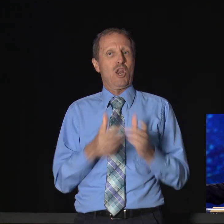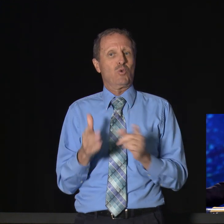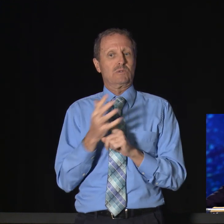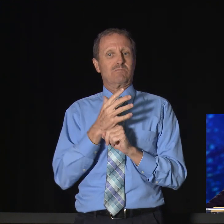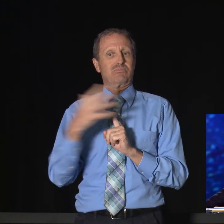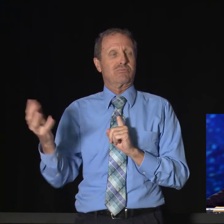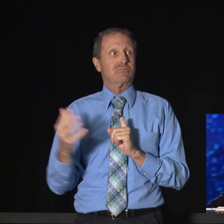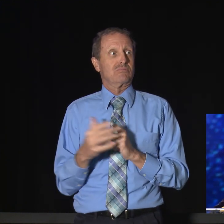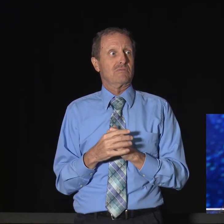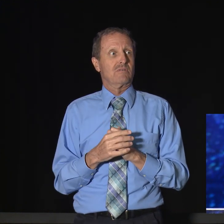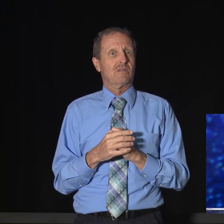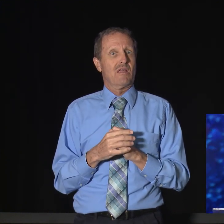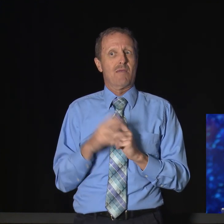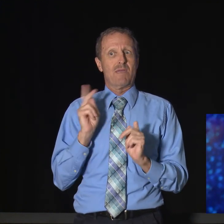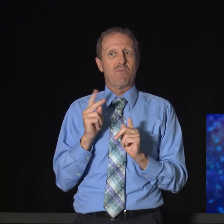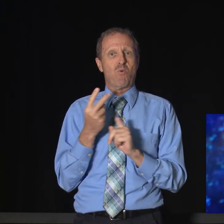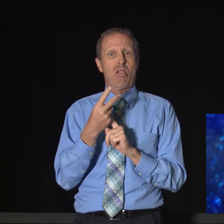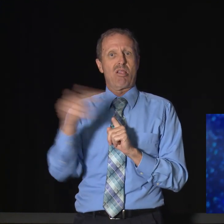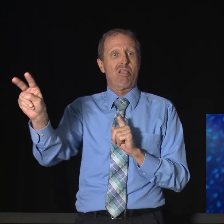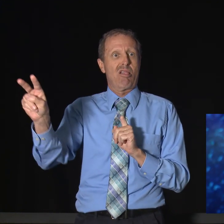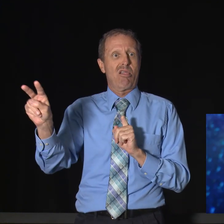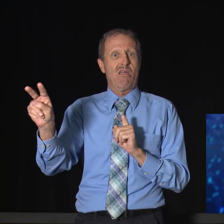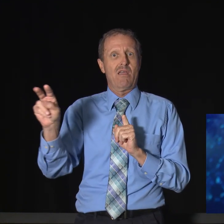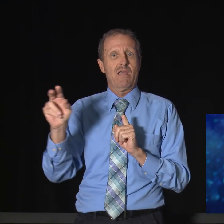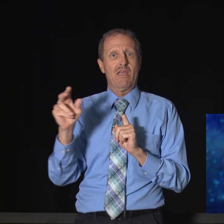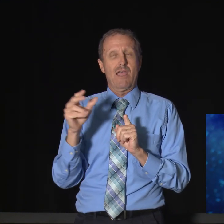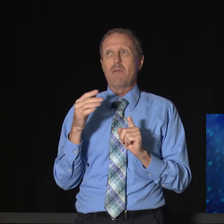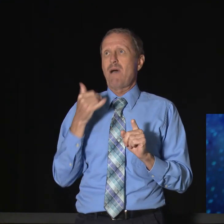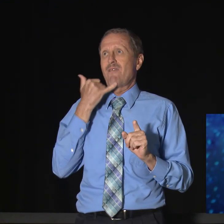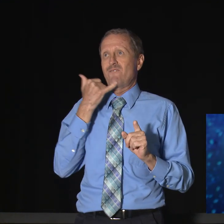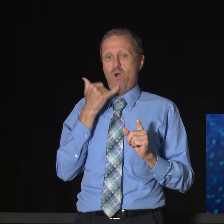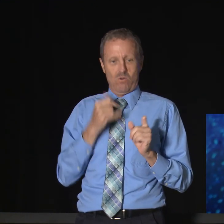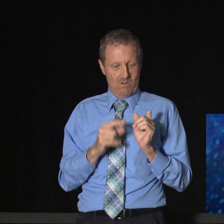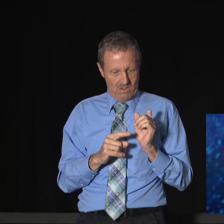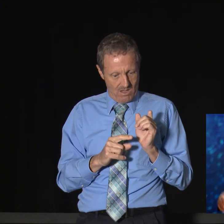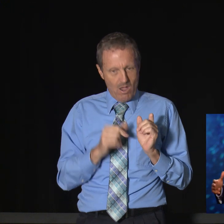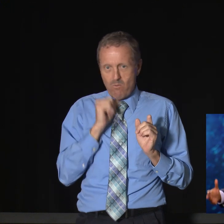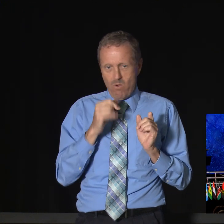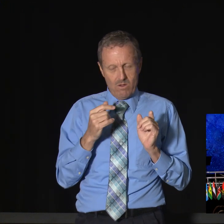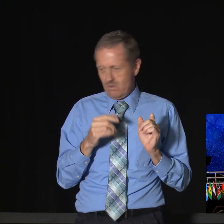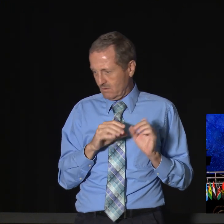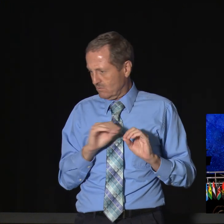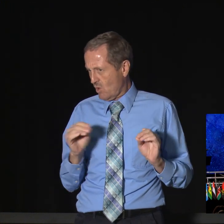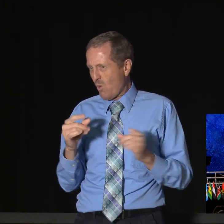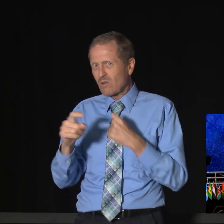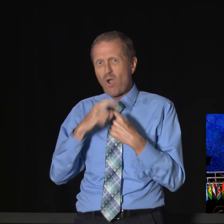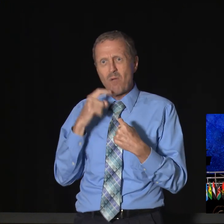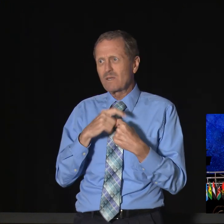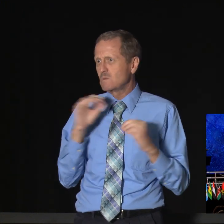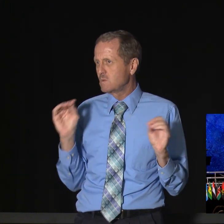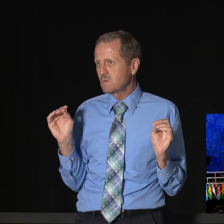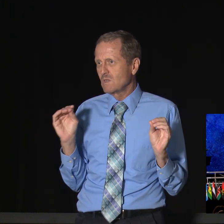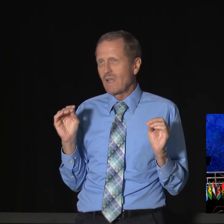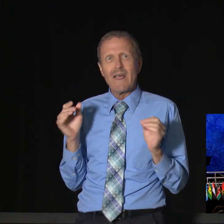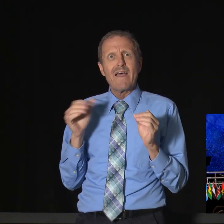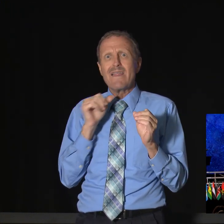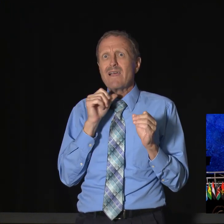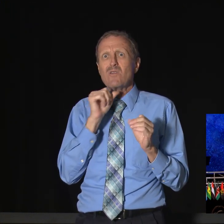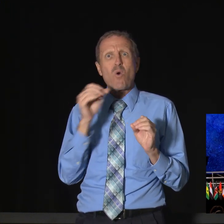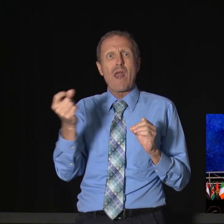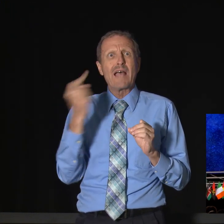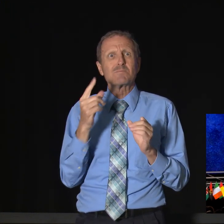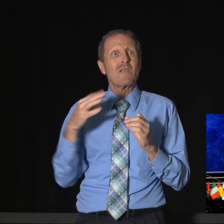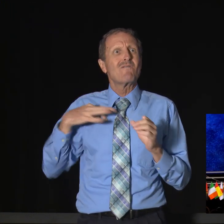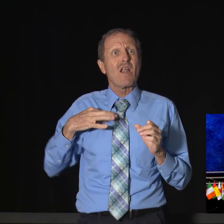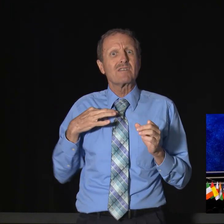Afraid that people will turn their backs on you. Your phone won't ring anymore. You won't be asked to volunteer at GYC